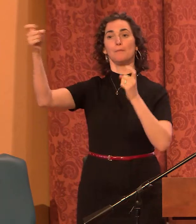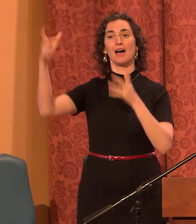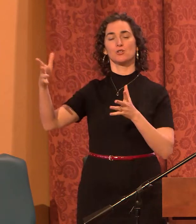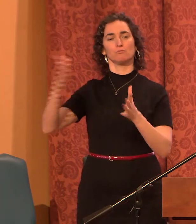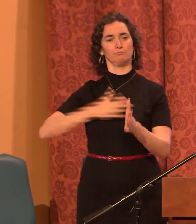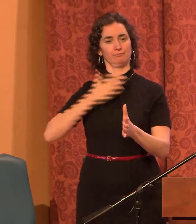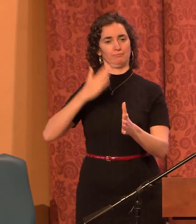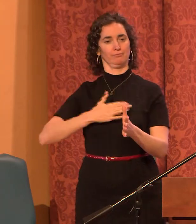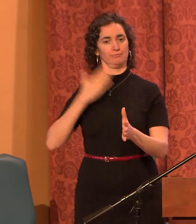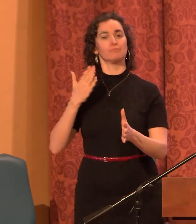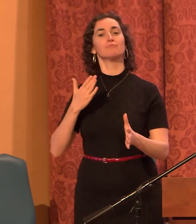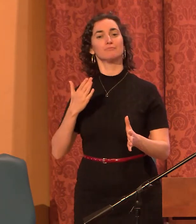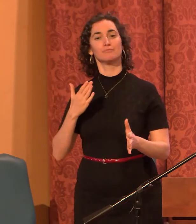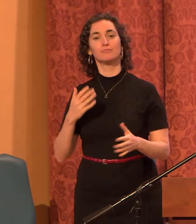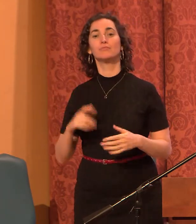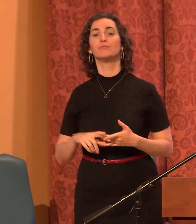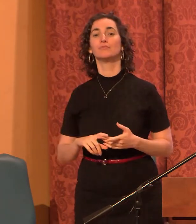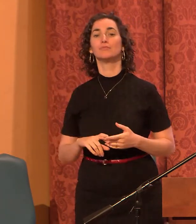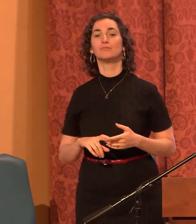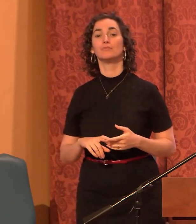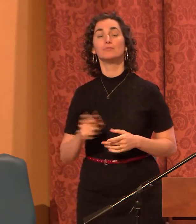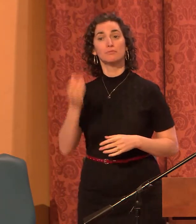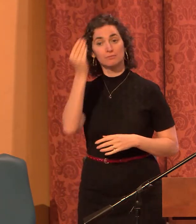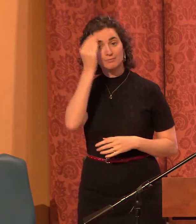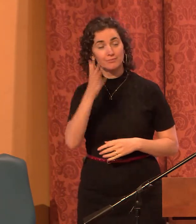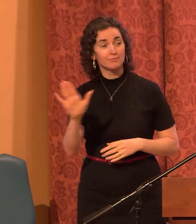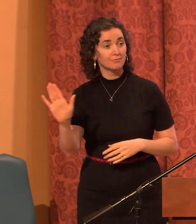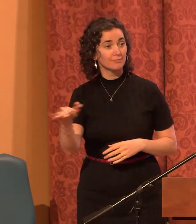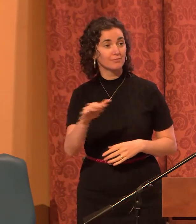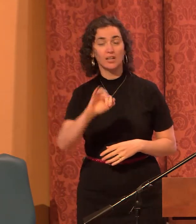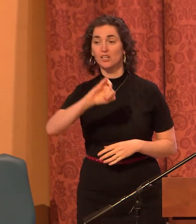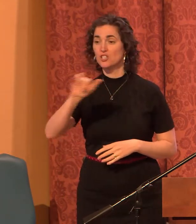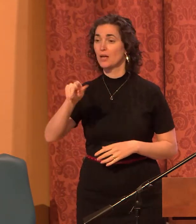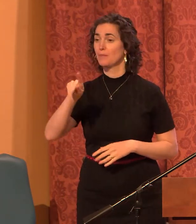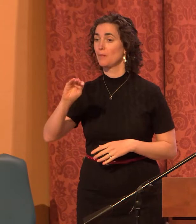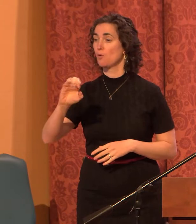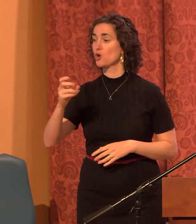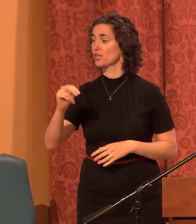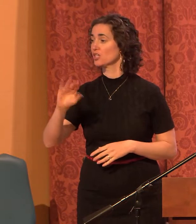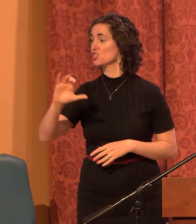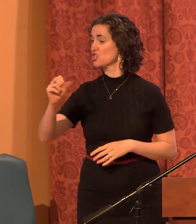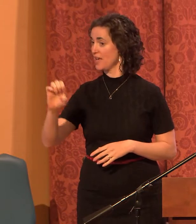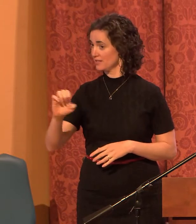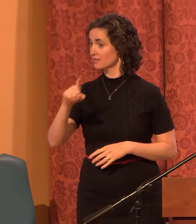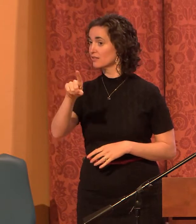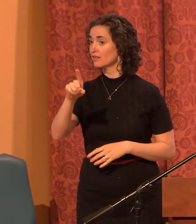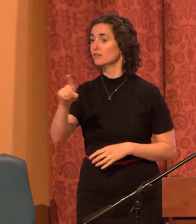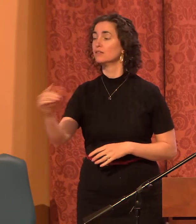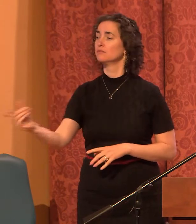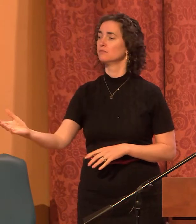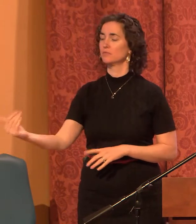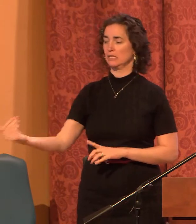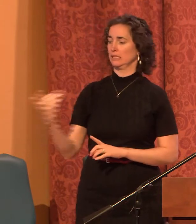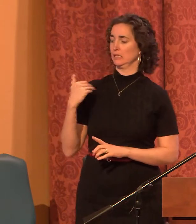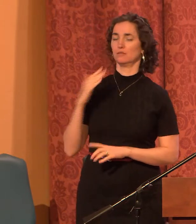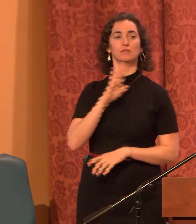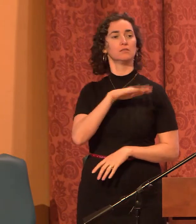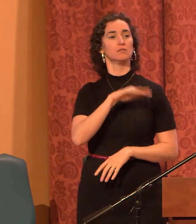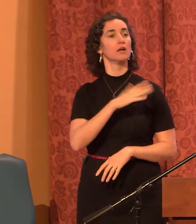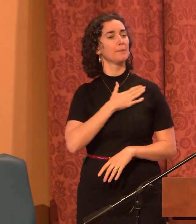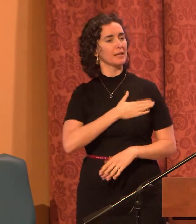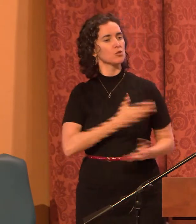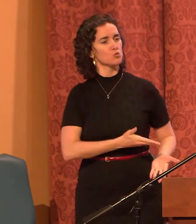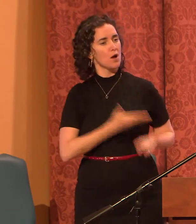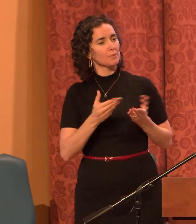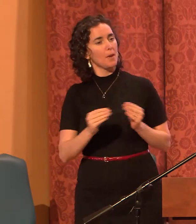pleased with the work. As a matter of fact, J.P. Morgan Chase approached us to recommend other